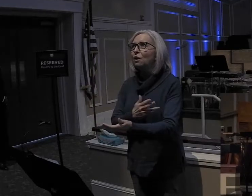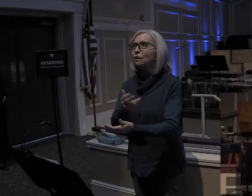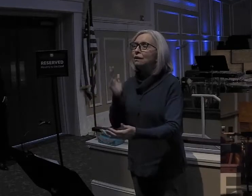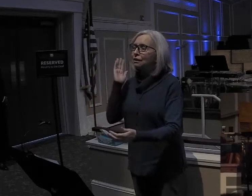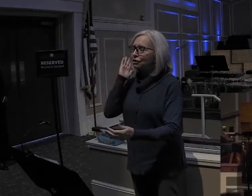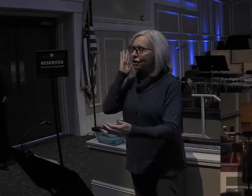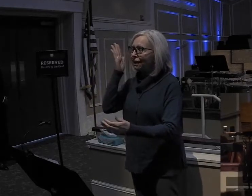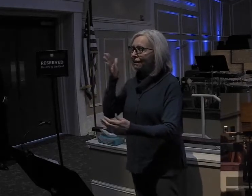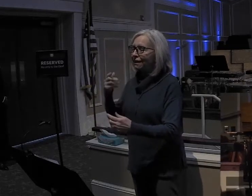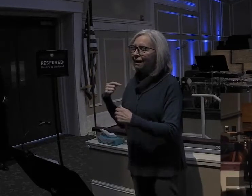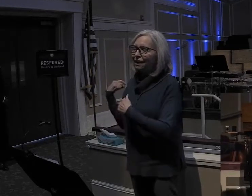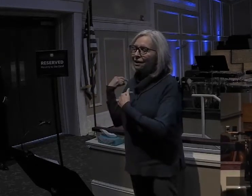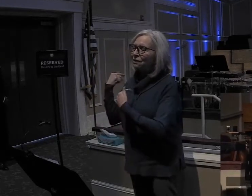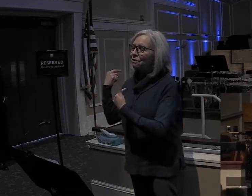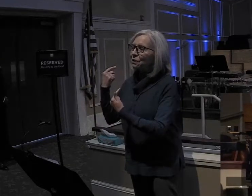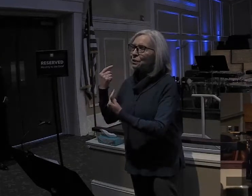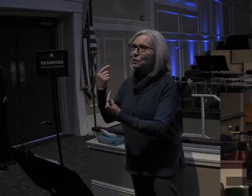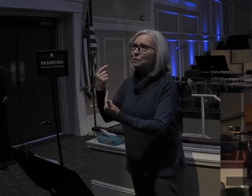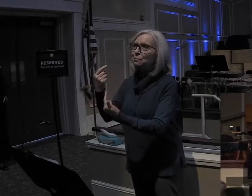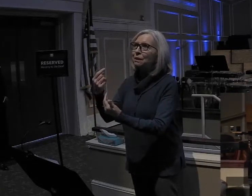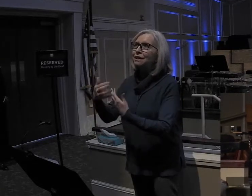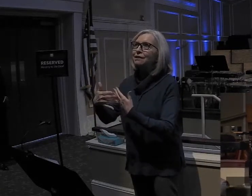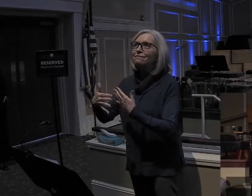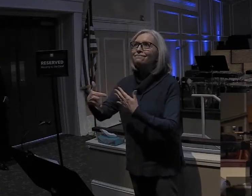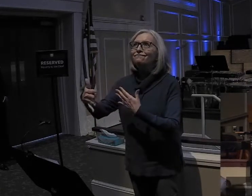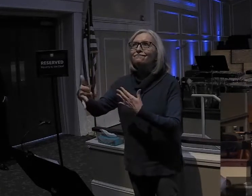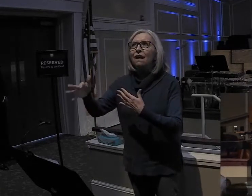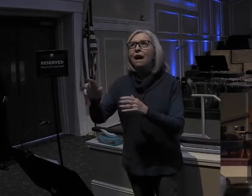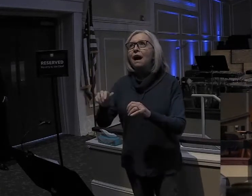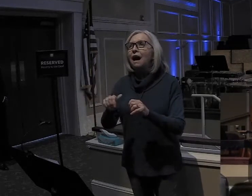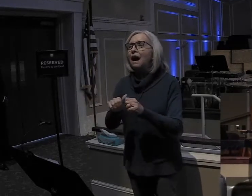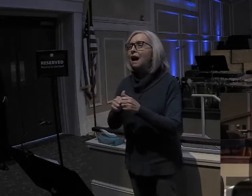song shall ever be.